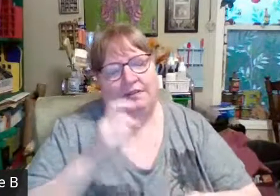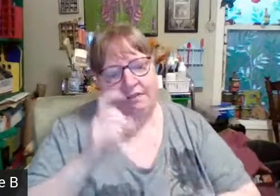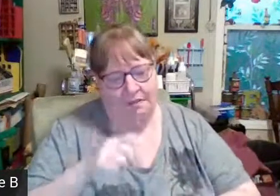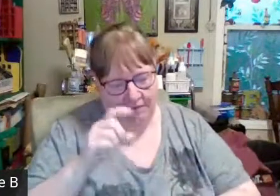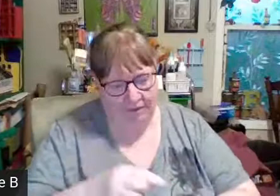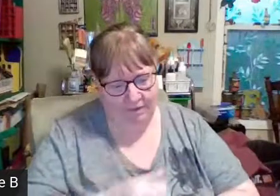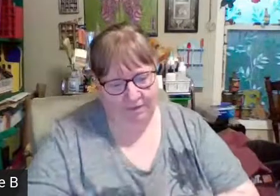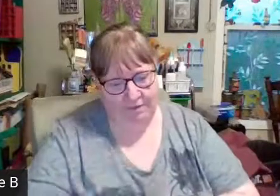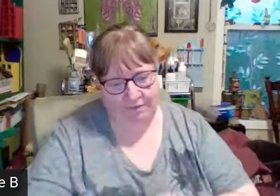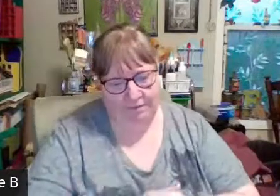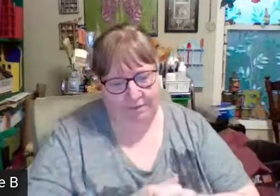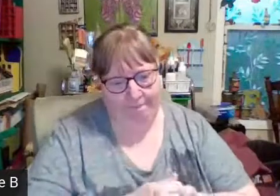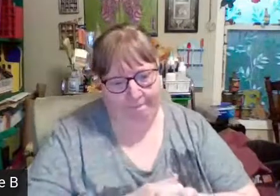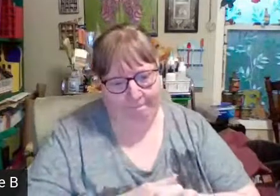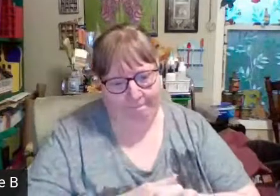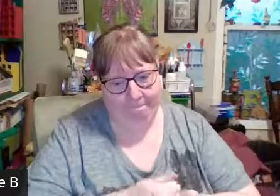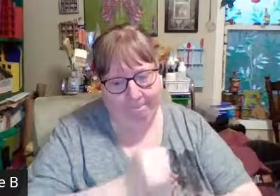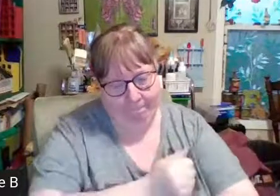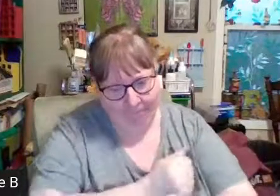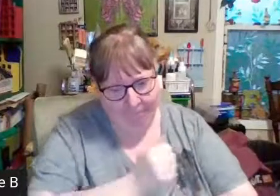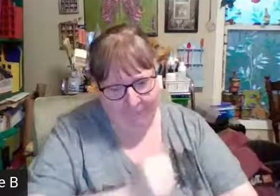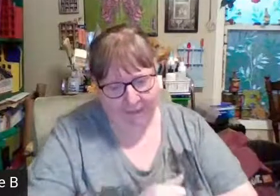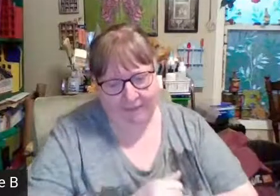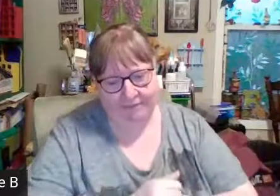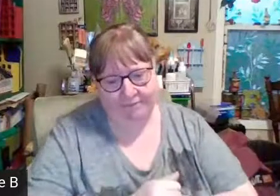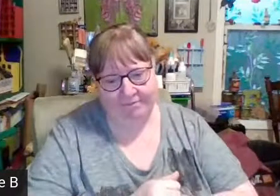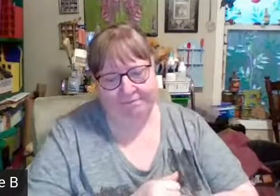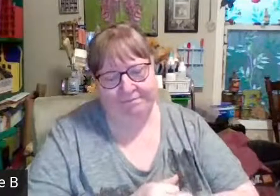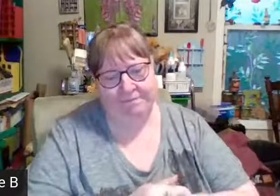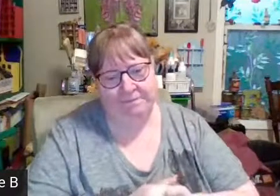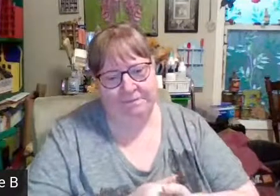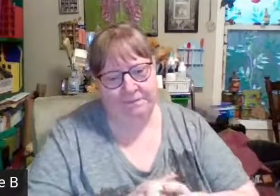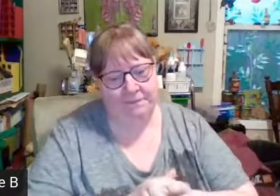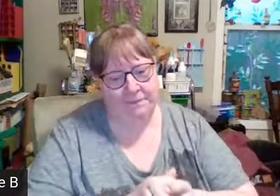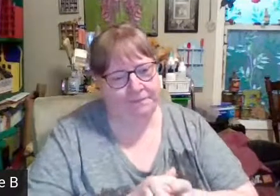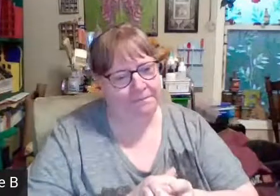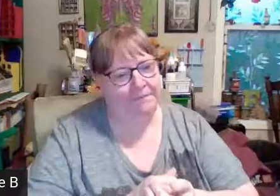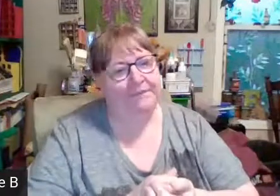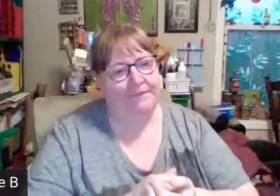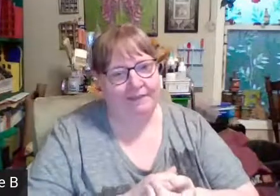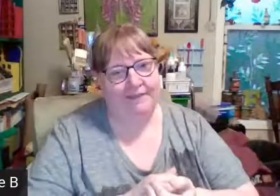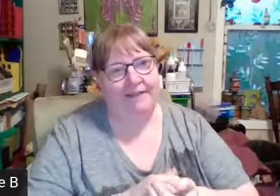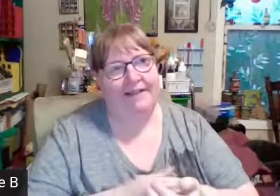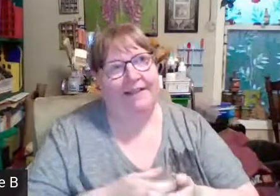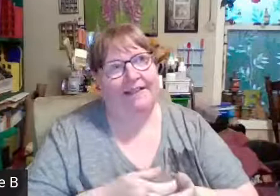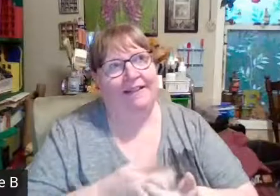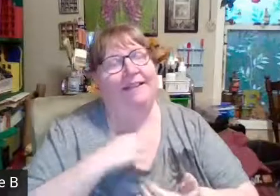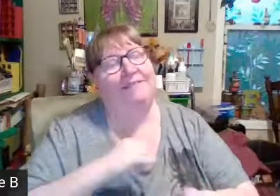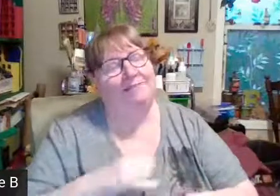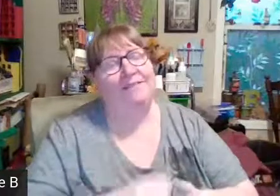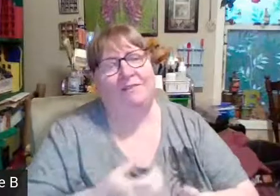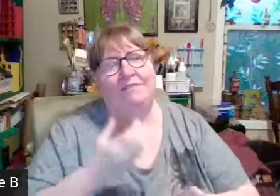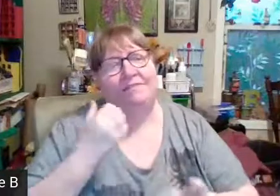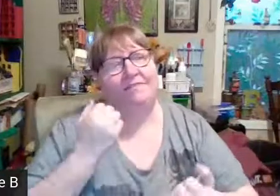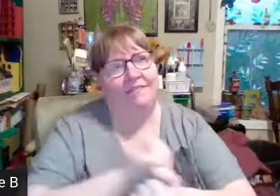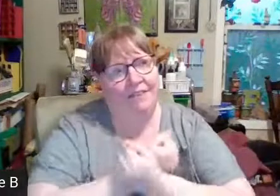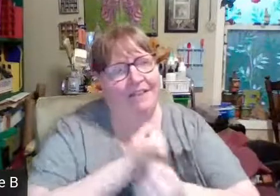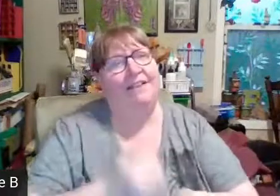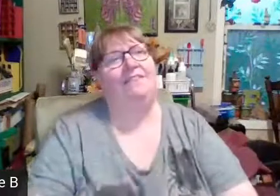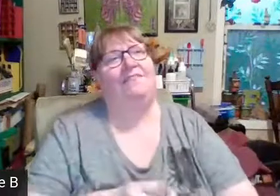where I've recently made some card kits and some of the cardstock had cats on it. So I made sure I sent those to the artists who love cats.